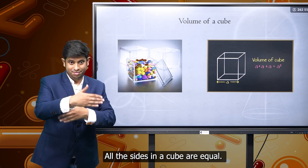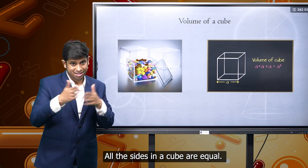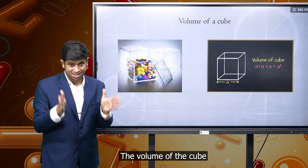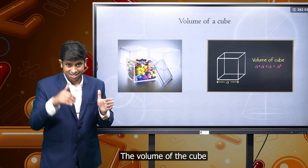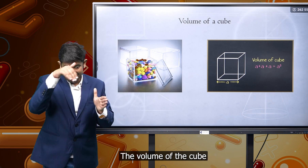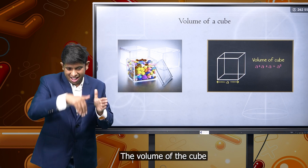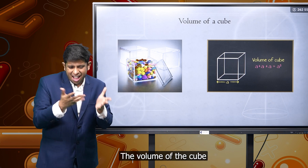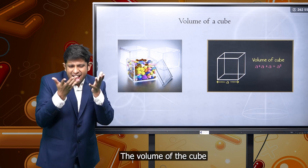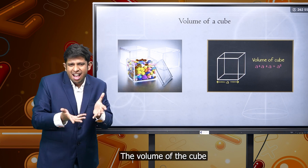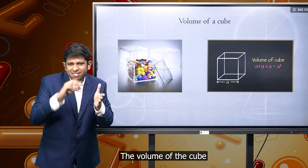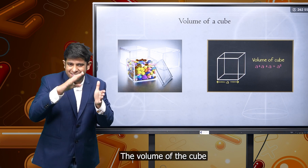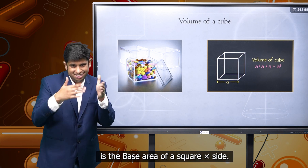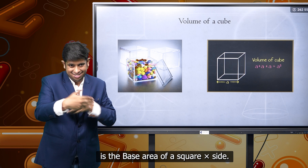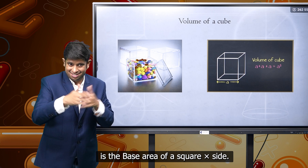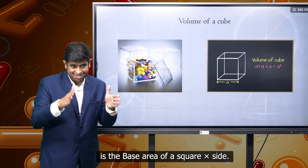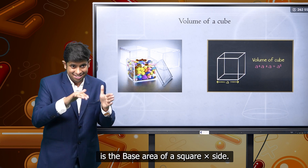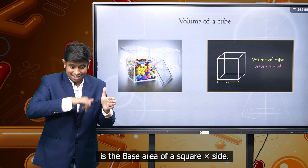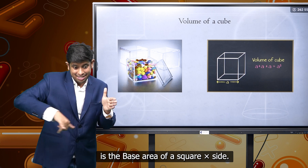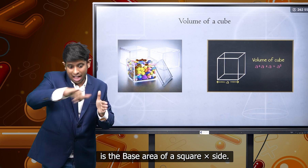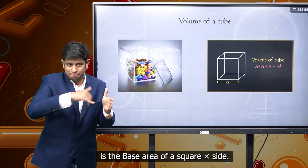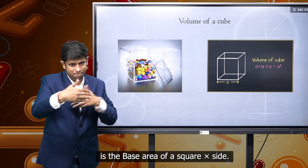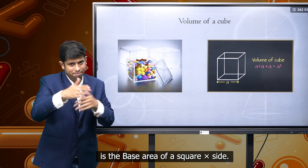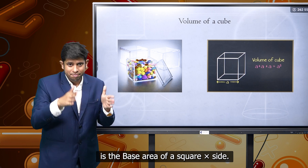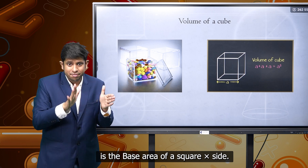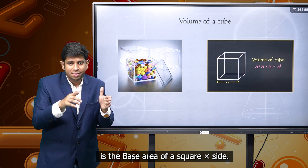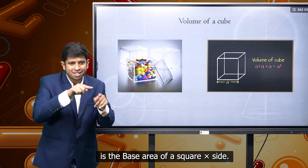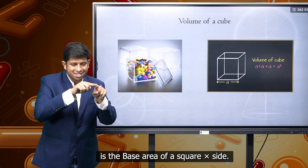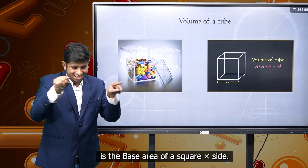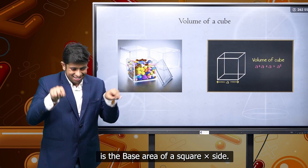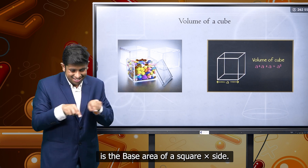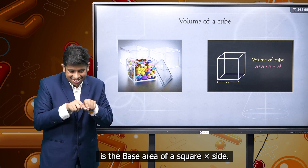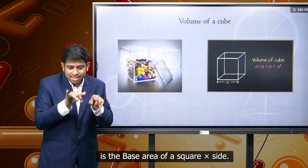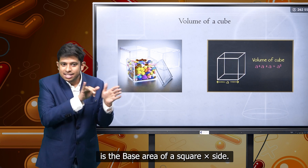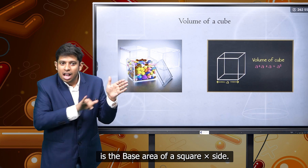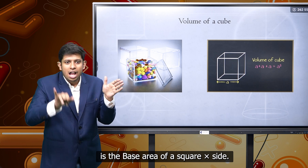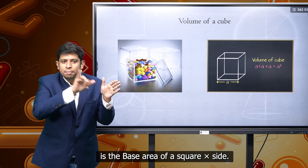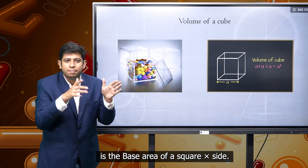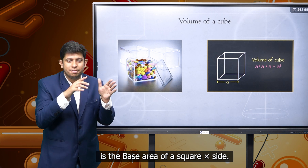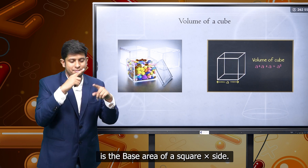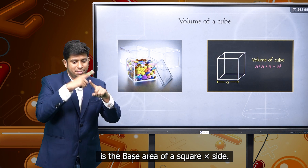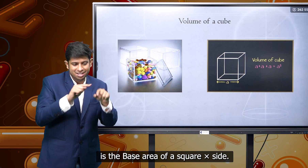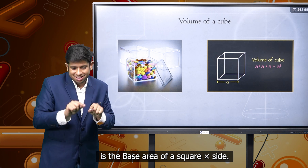The volume of the cube is the base area of a square multiplied with side.